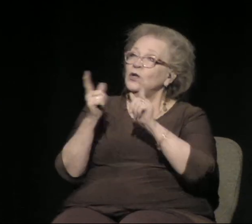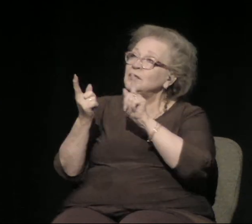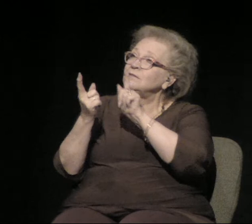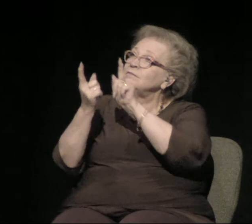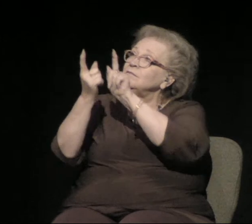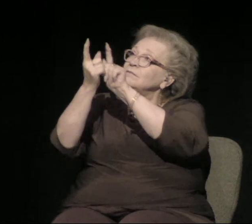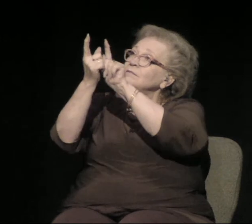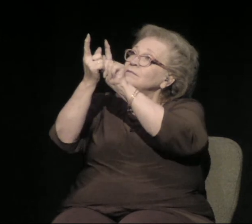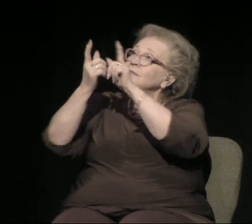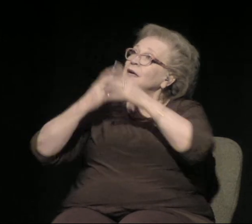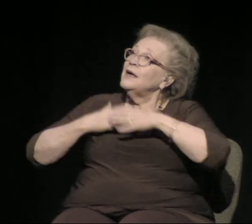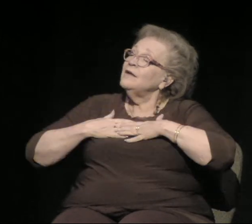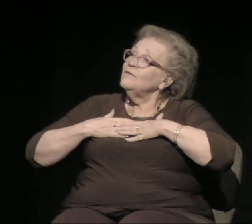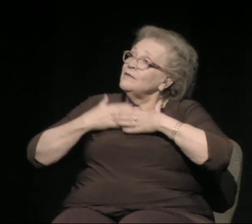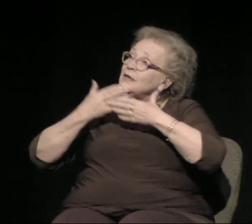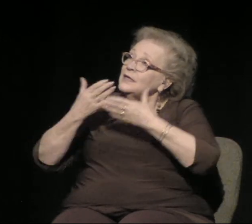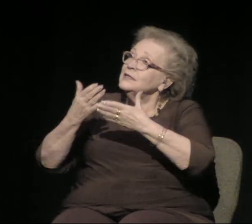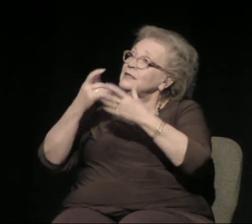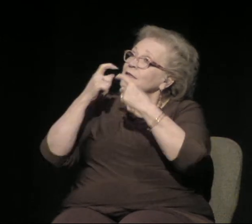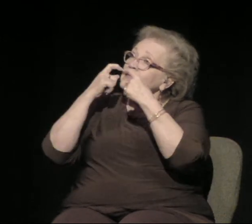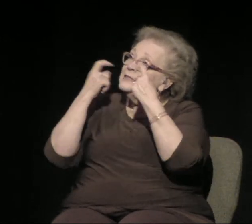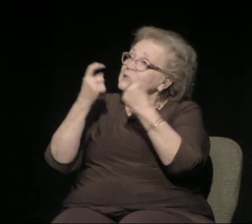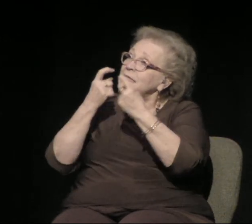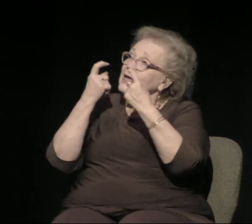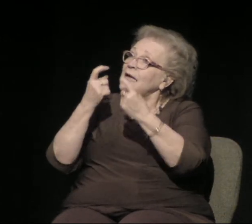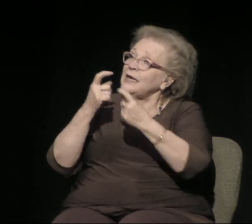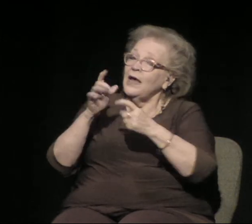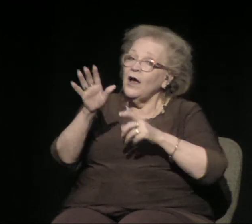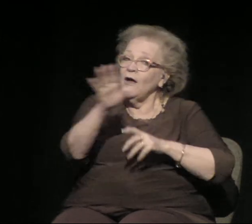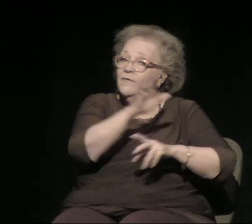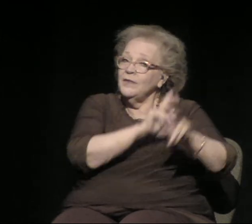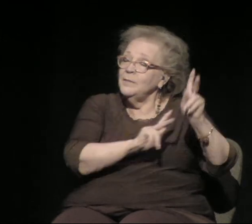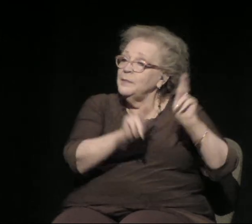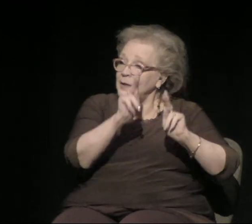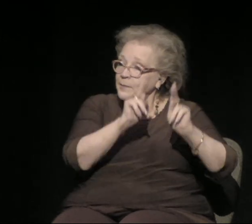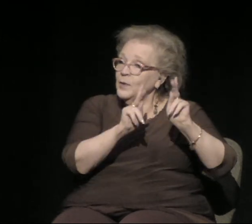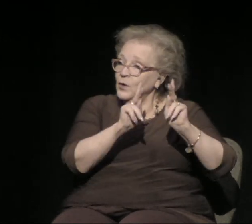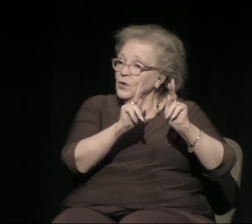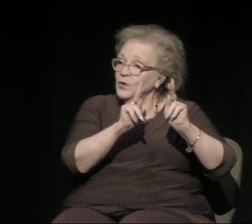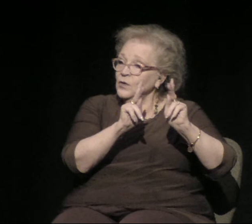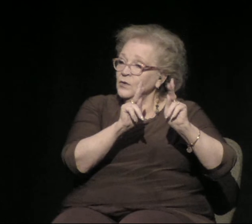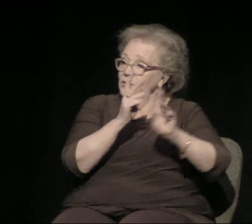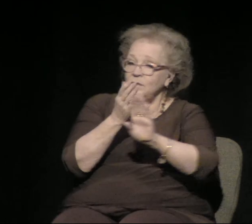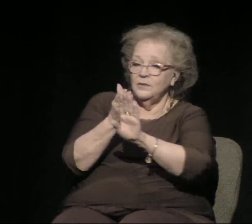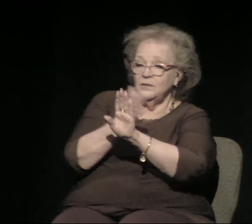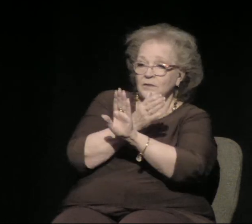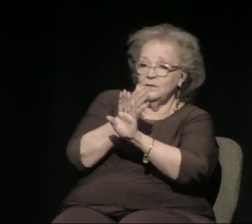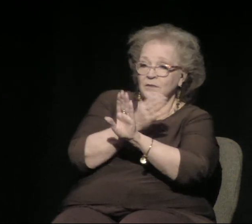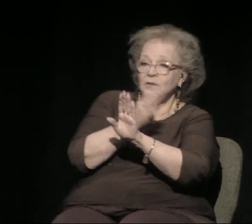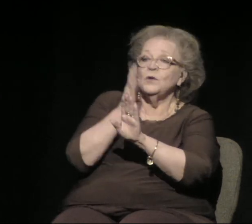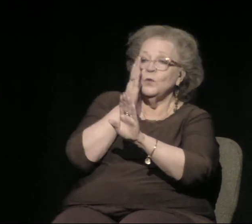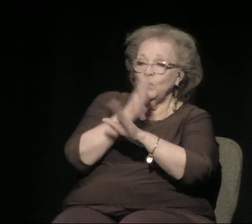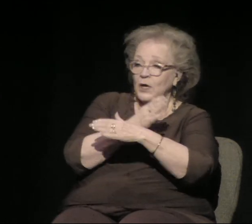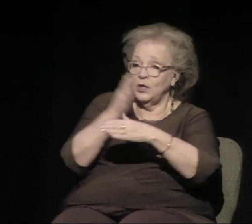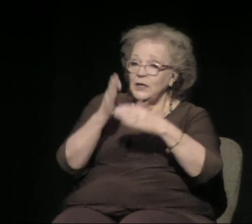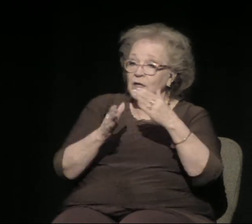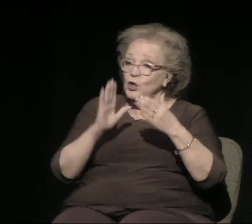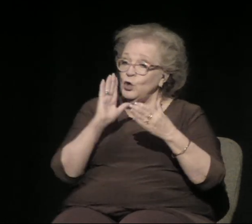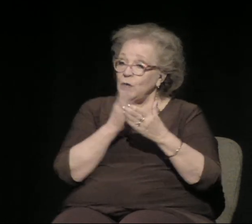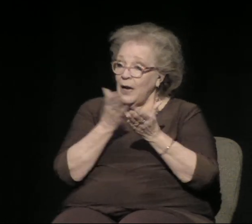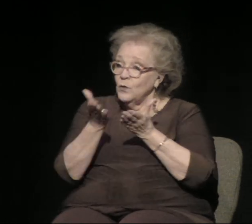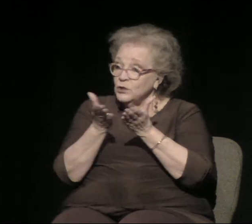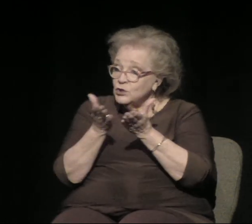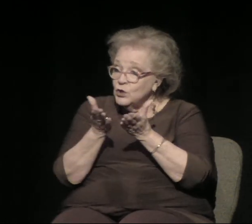Lord to confess the sin of his people, but just a little foreshadow, we're going to conclude our service today